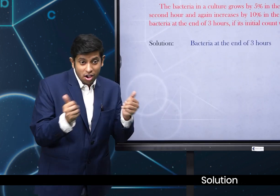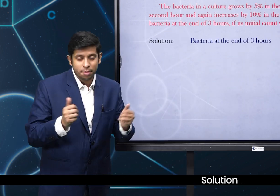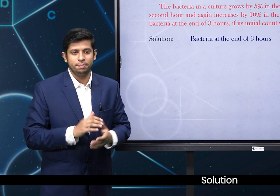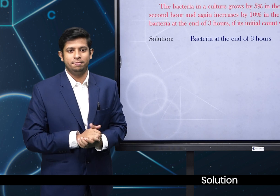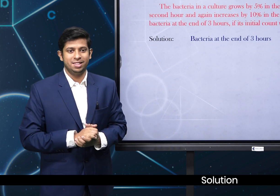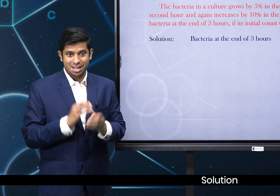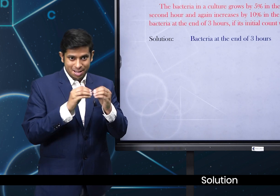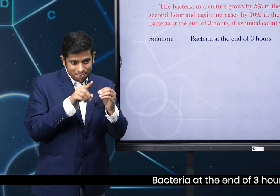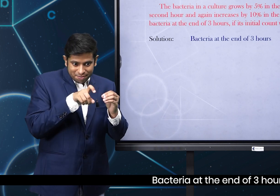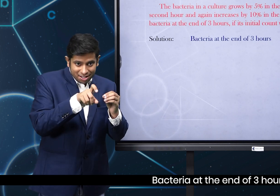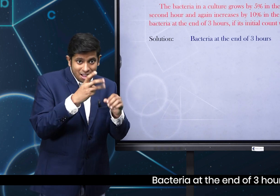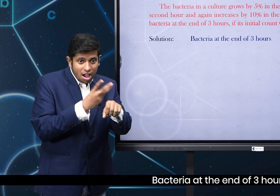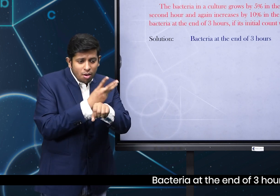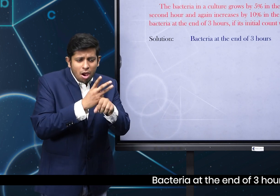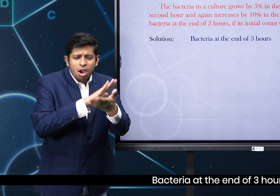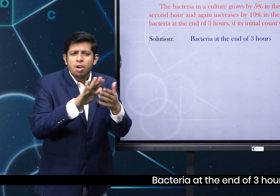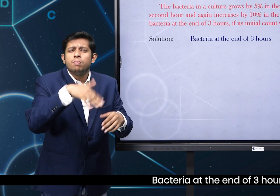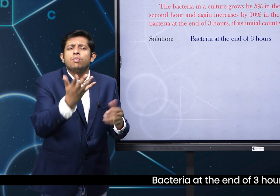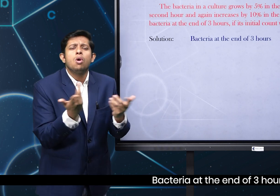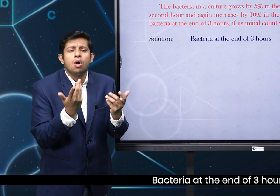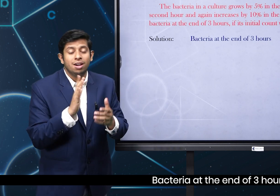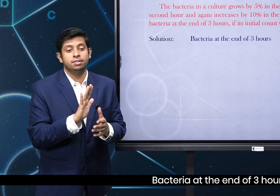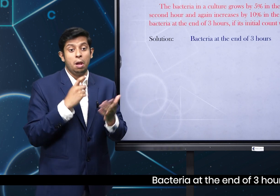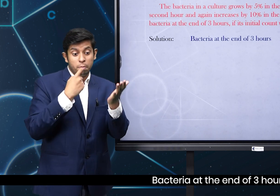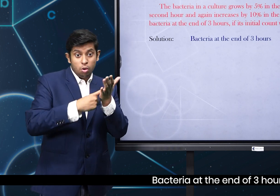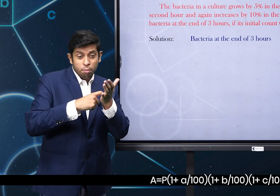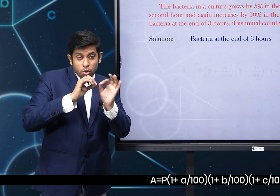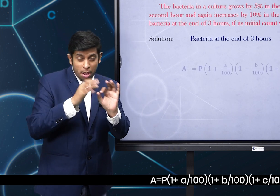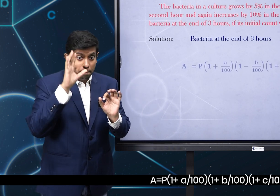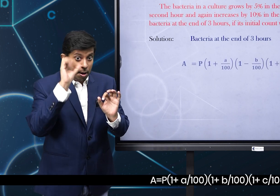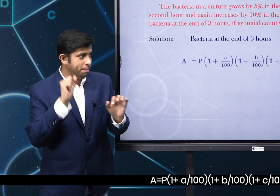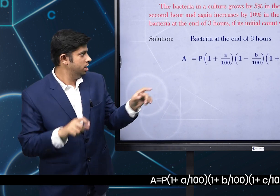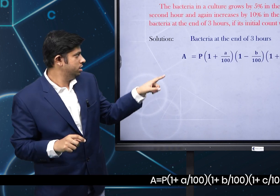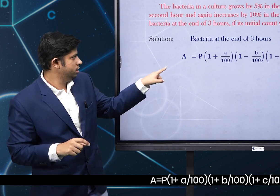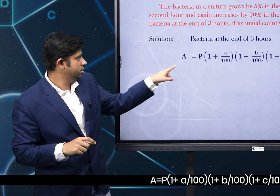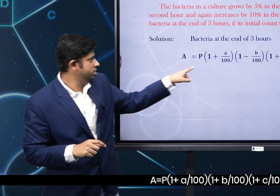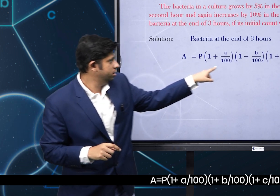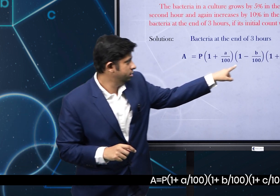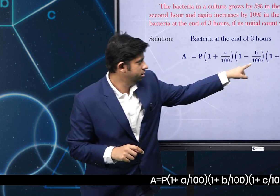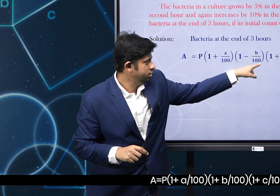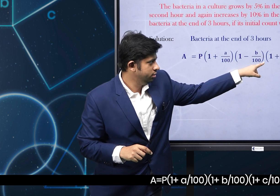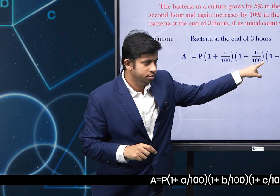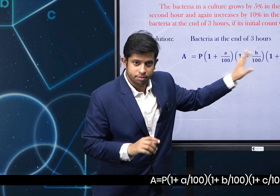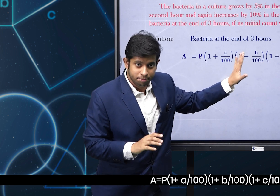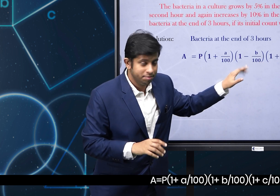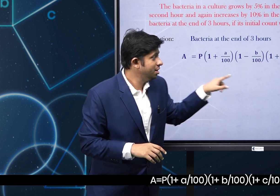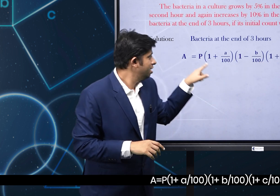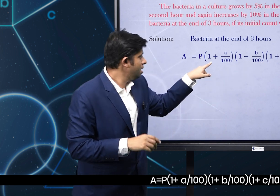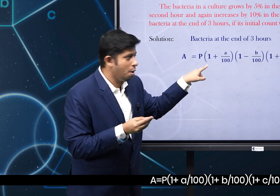Solution: bacteria at the end of 3 hours, A is equal to P into 1 plus A by 100 into 1 minus B